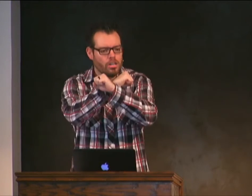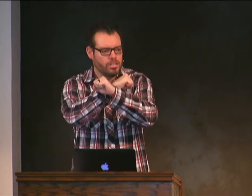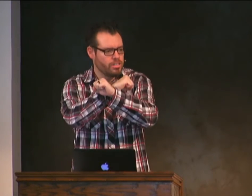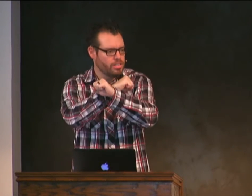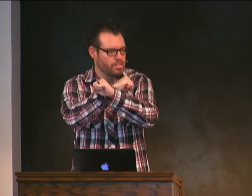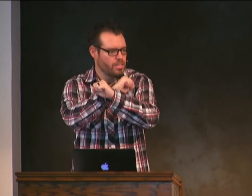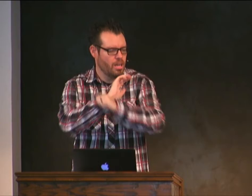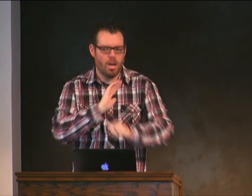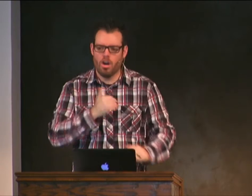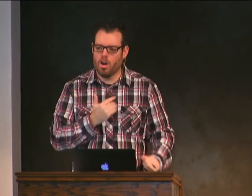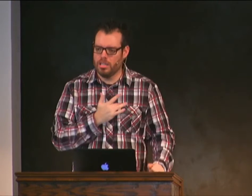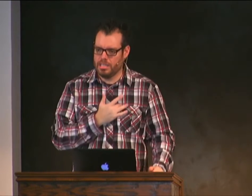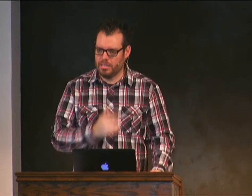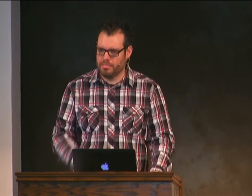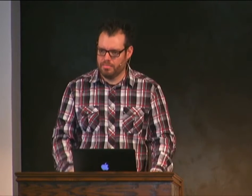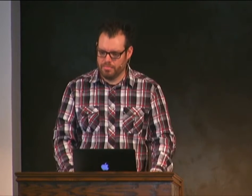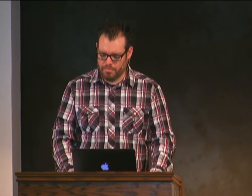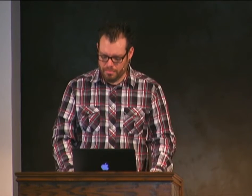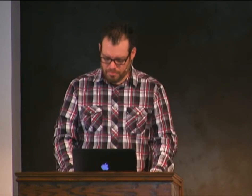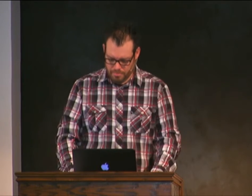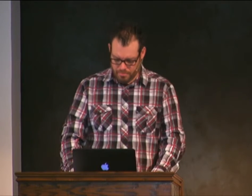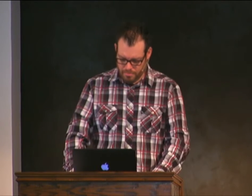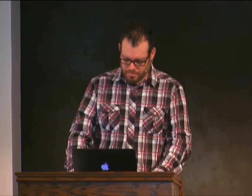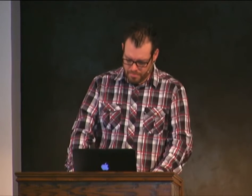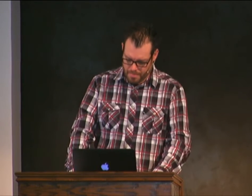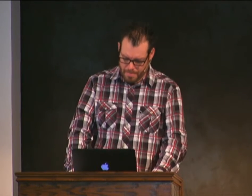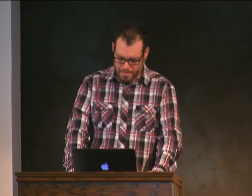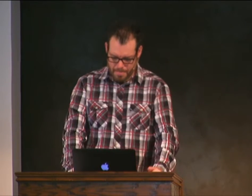It guards our hearts.